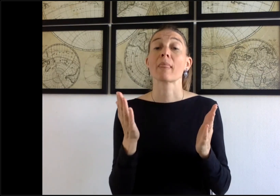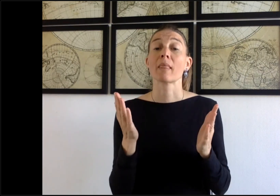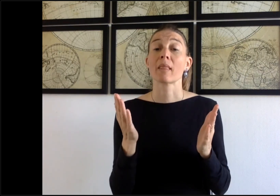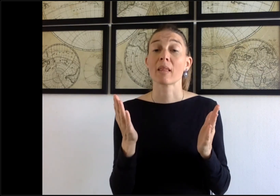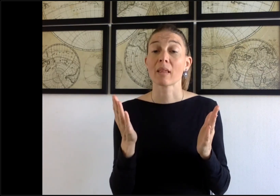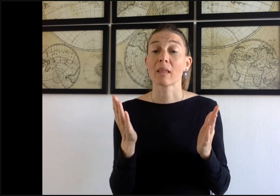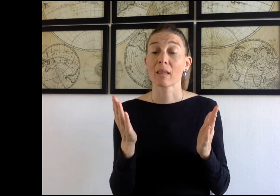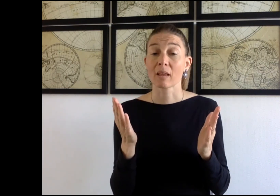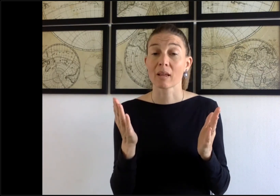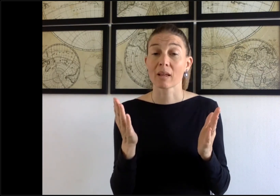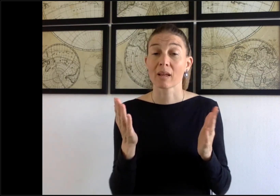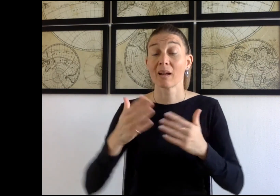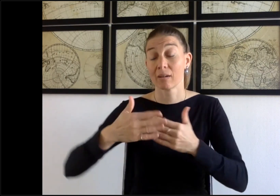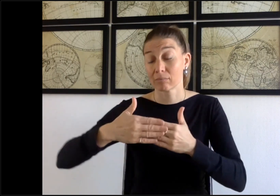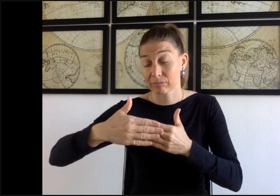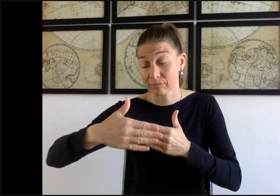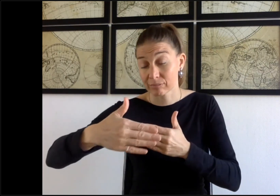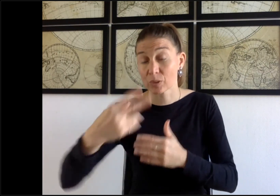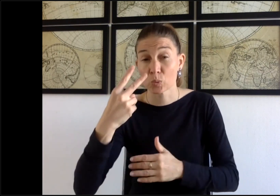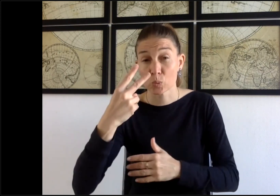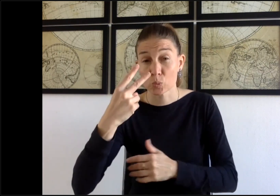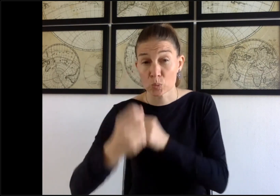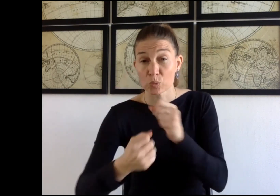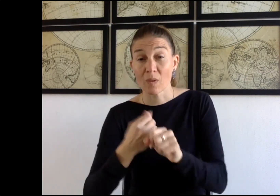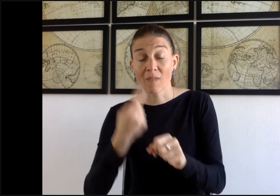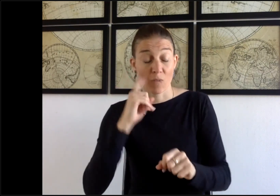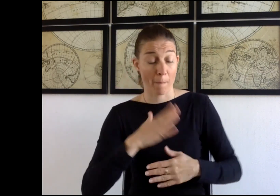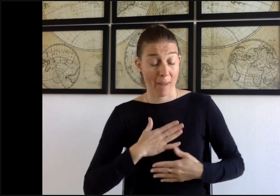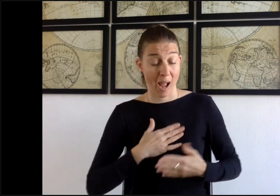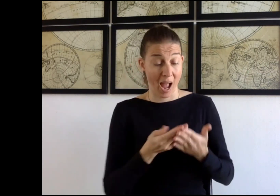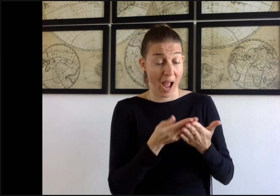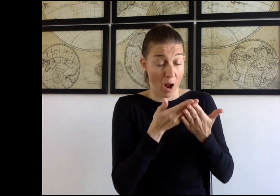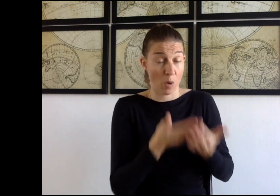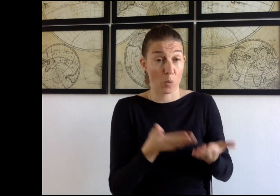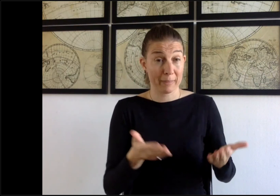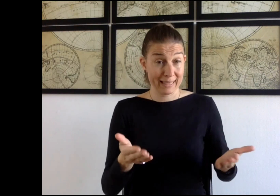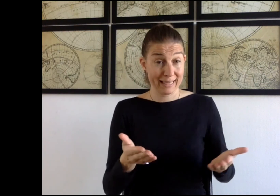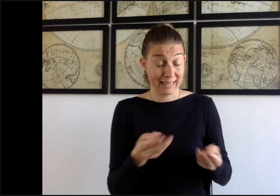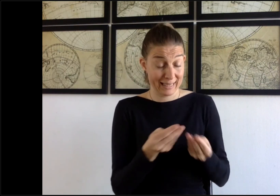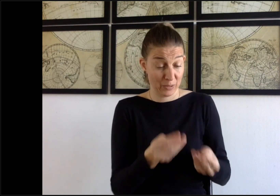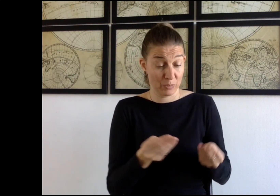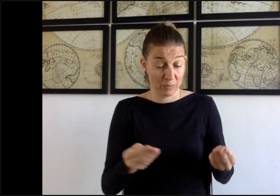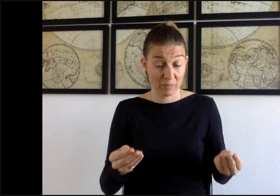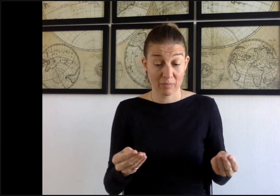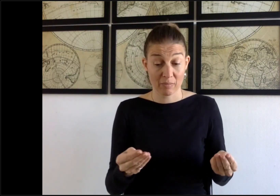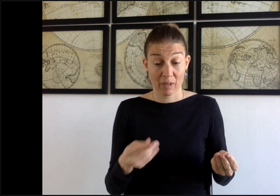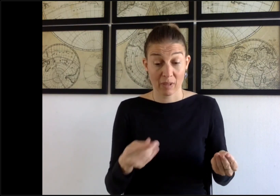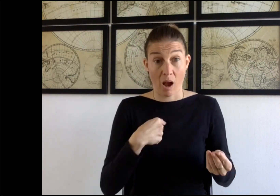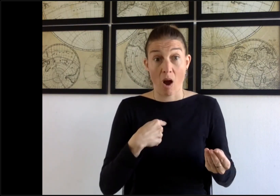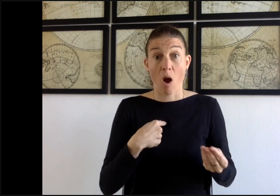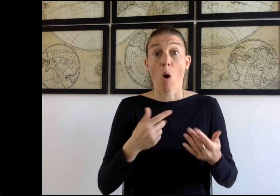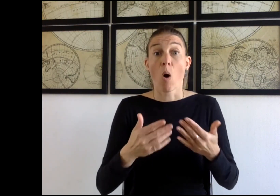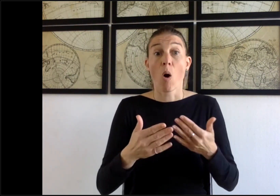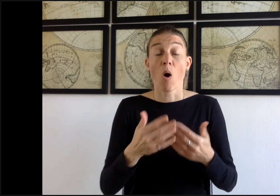my necessary equipment for my studies, I was about to have my first exam, so there I